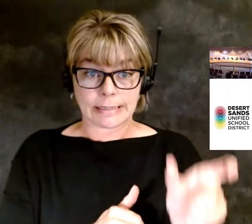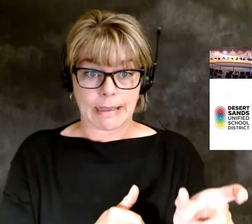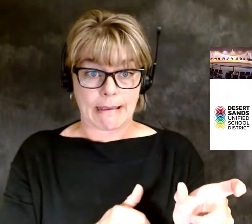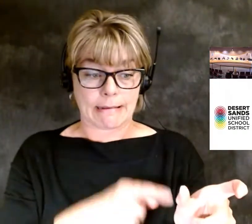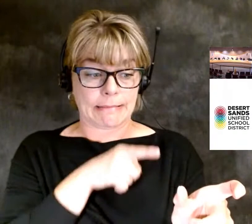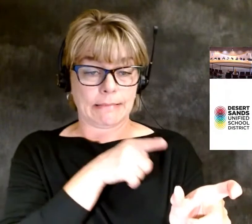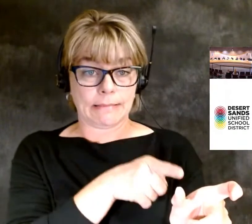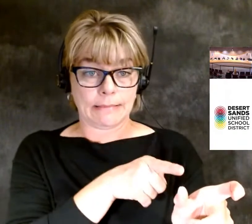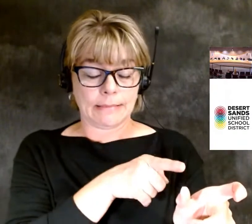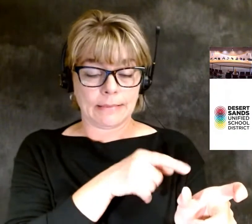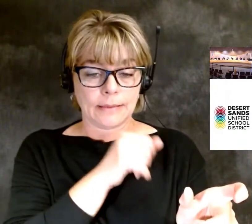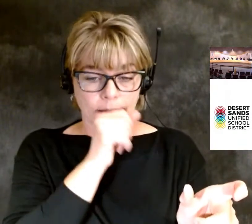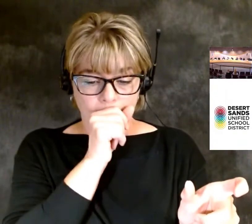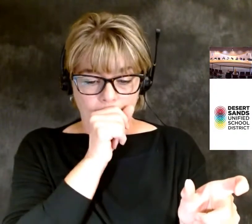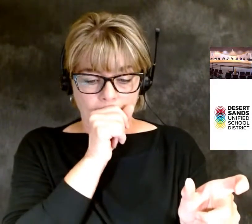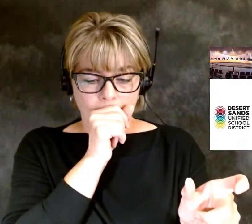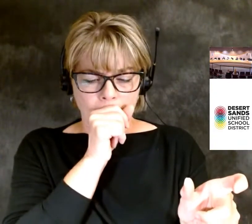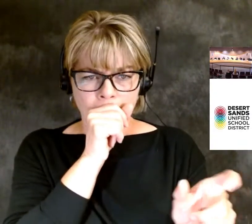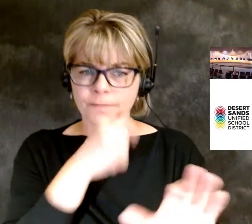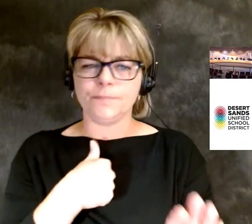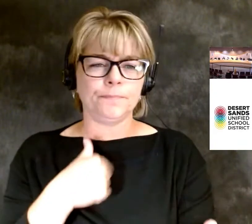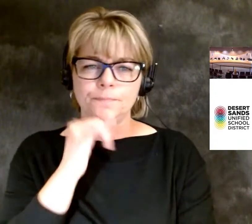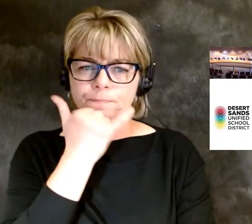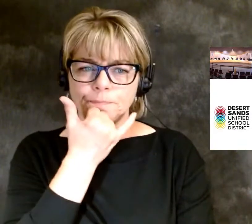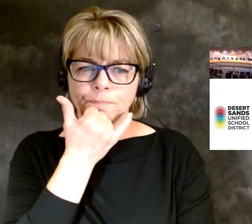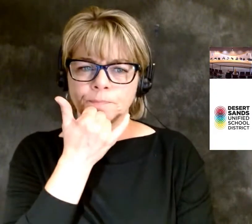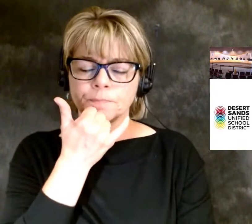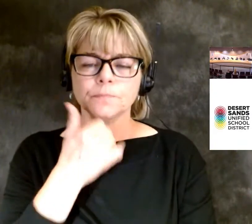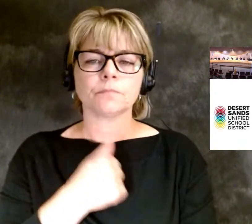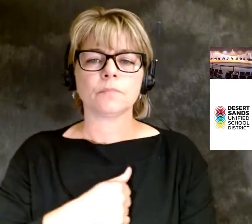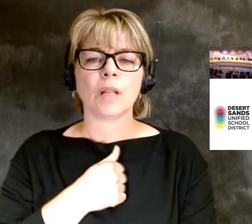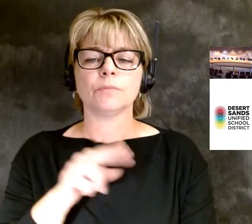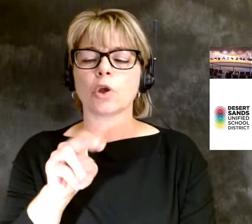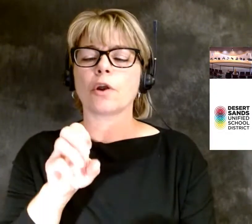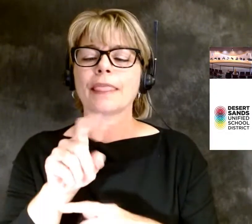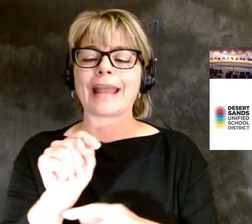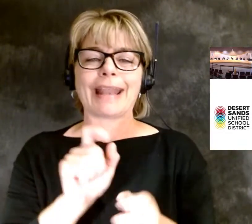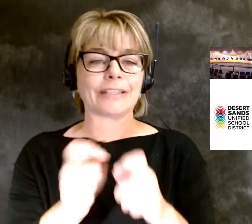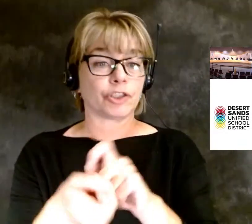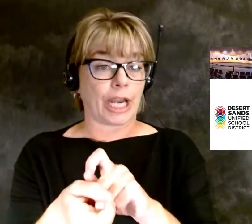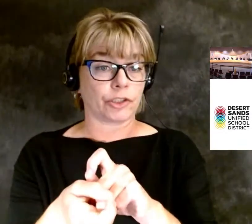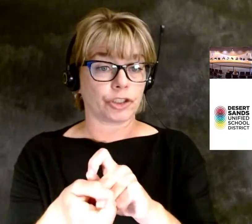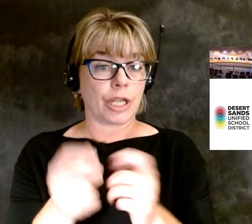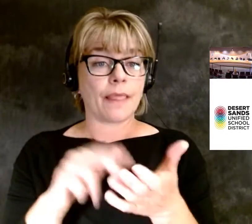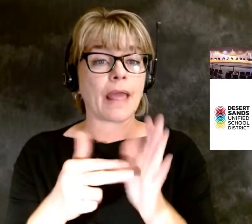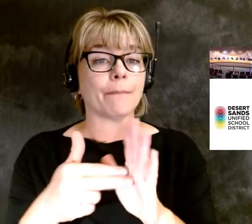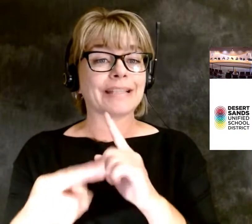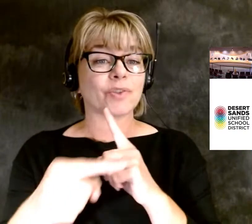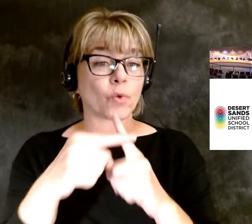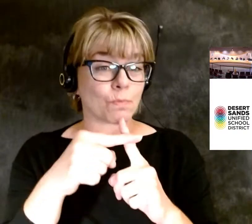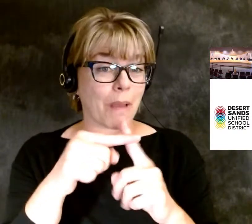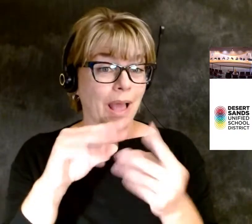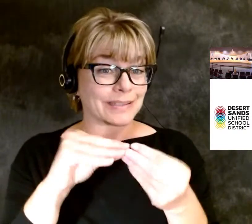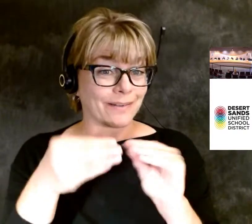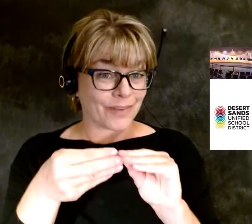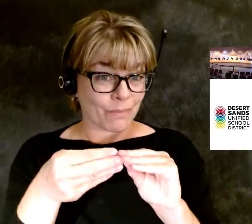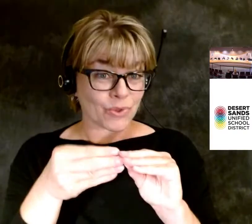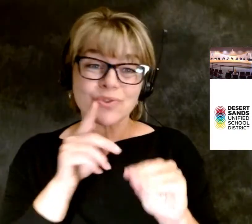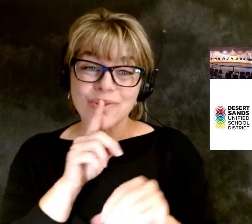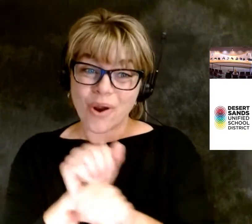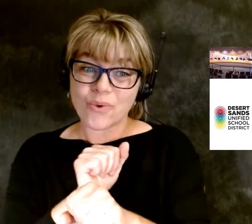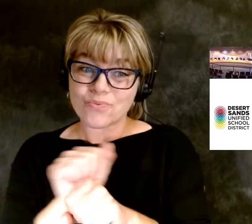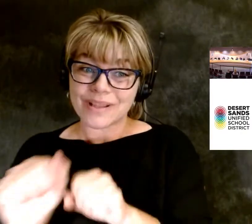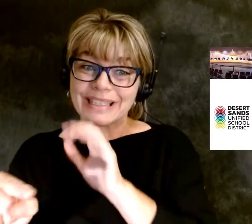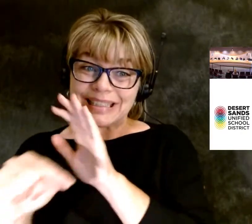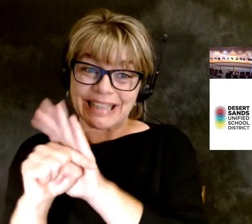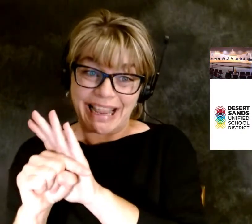you could see, I made a mistake, that there's a net change on there. So those positive numbers are really negative numbers. I mistakenly